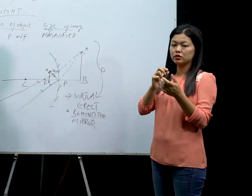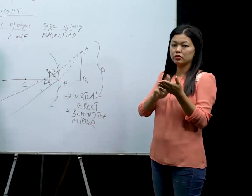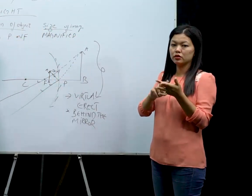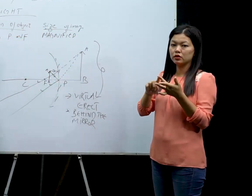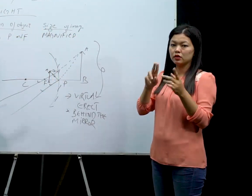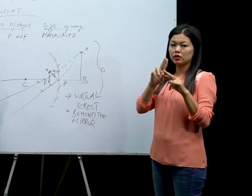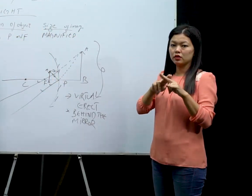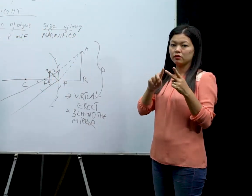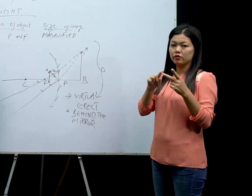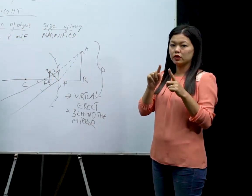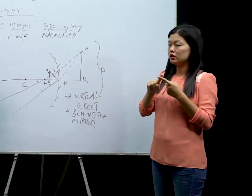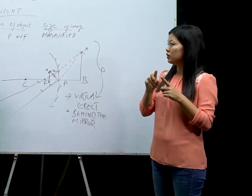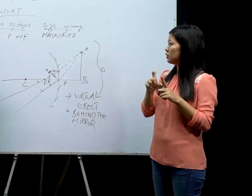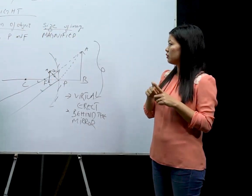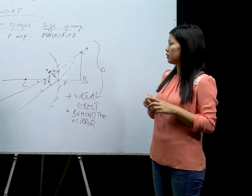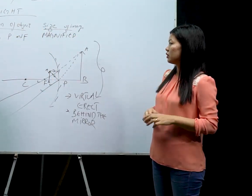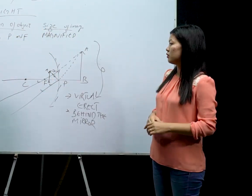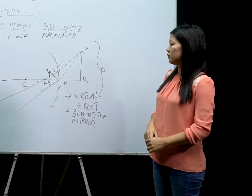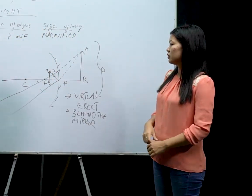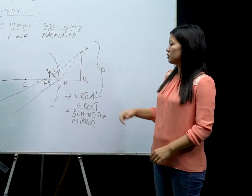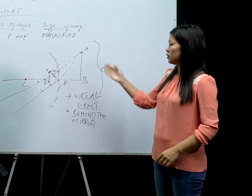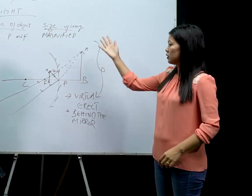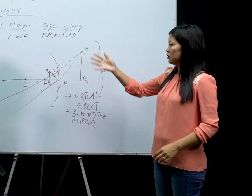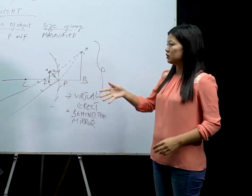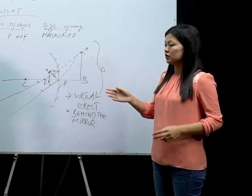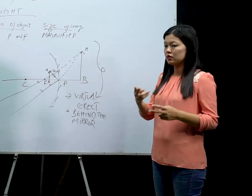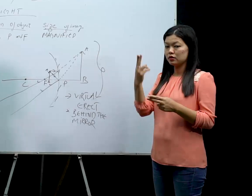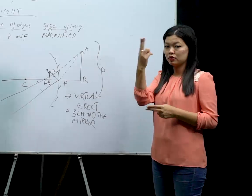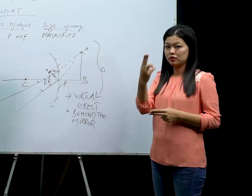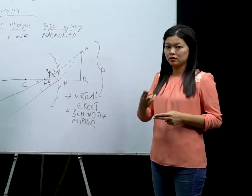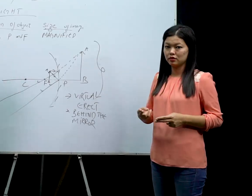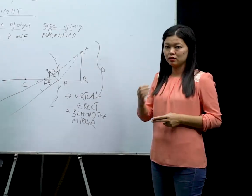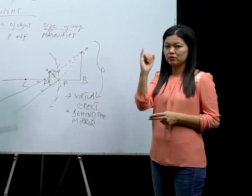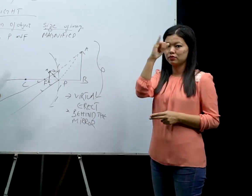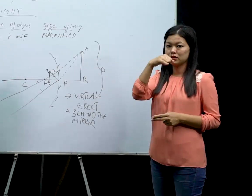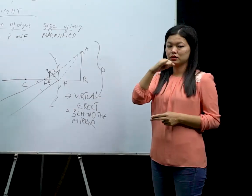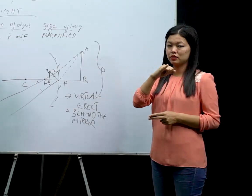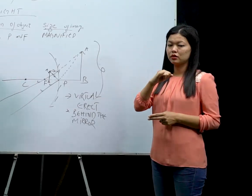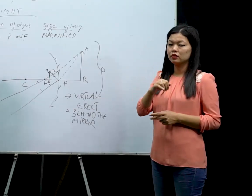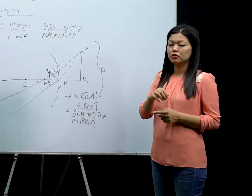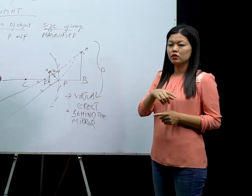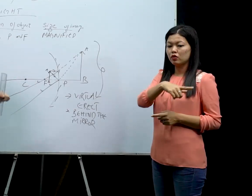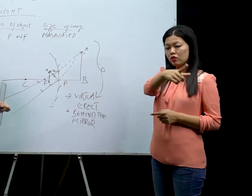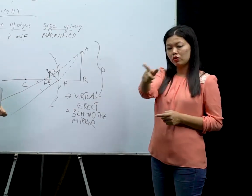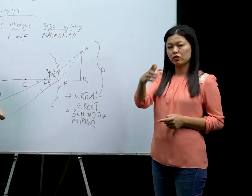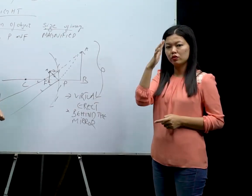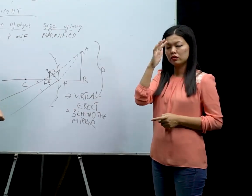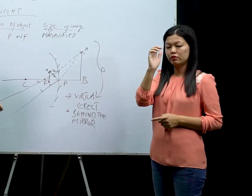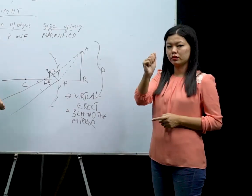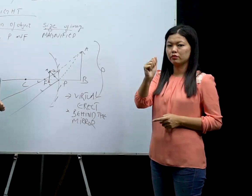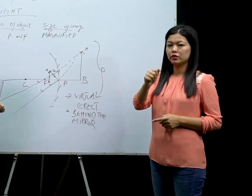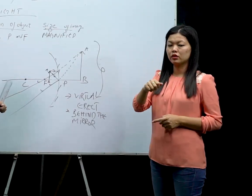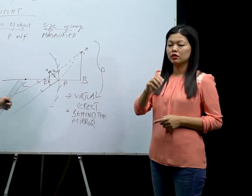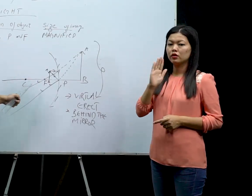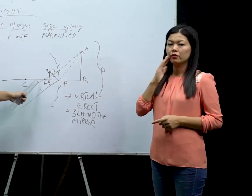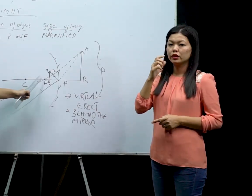Okay, so students, this is all. These are the 6 conditions, but now you have to remember that in concave mirror,